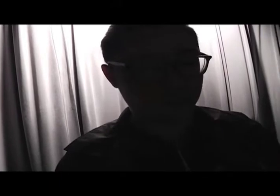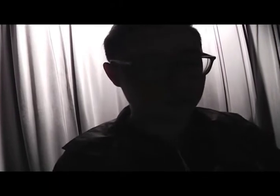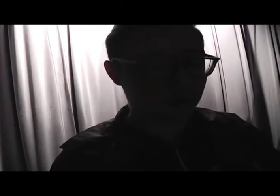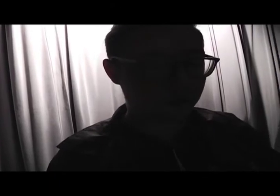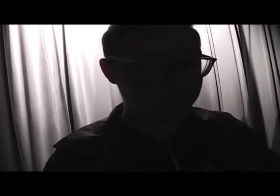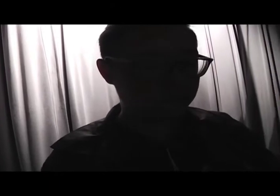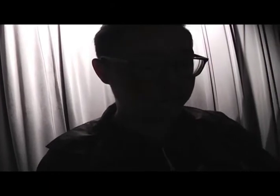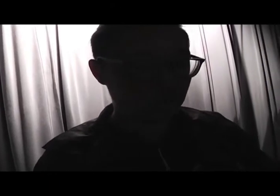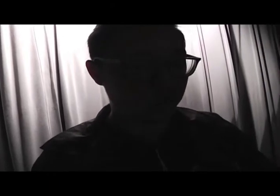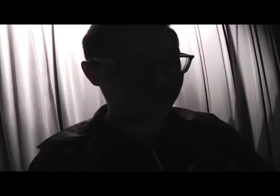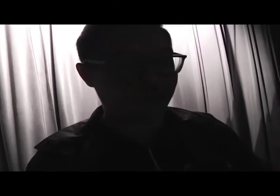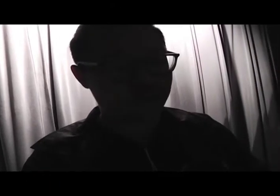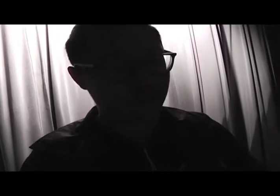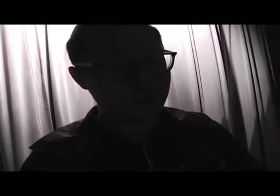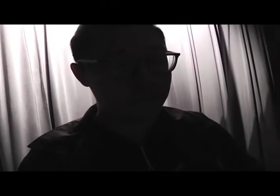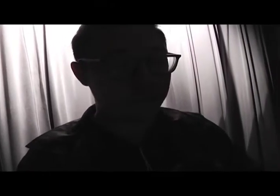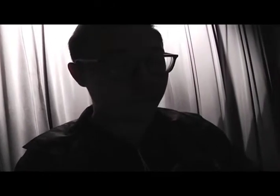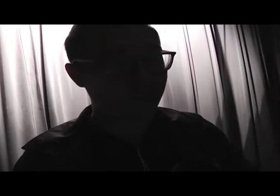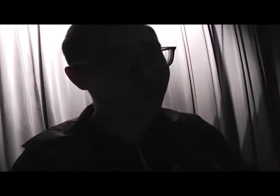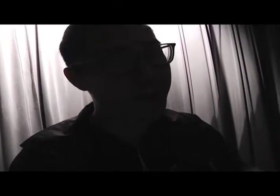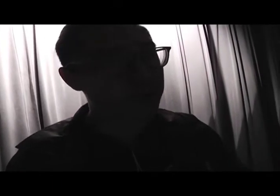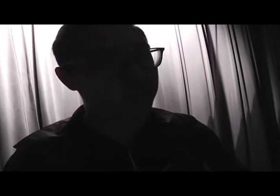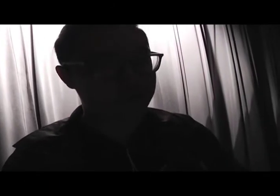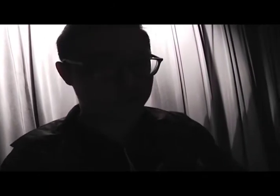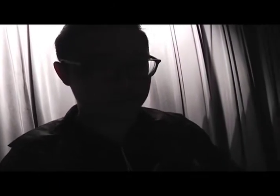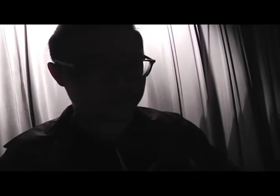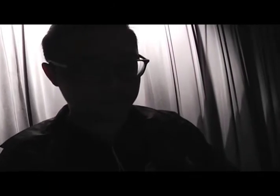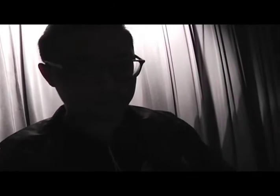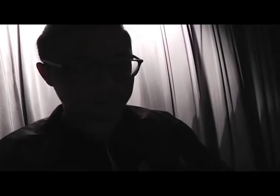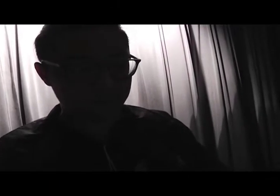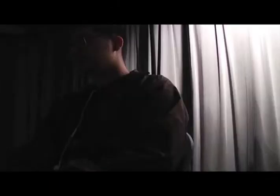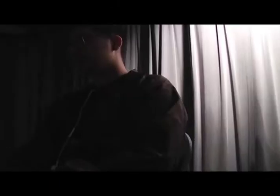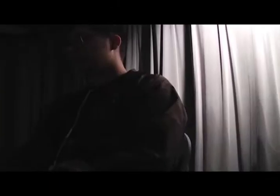on. Done with feeling like crap. I'm done with everything.